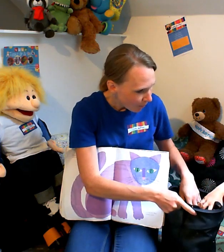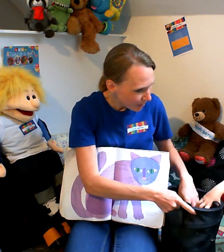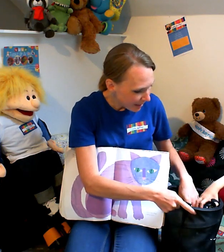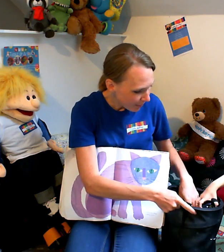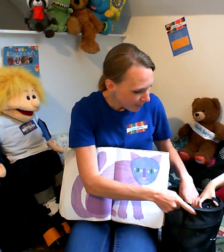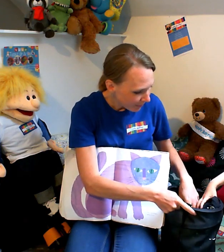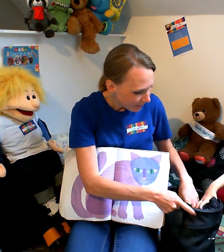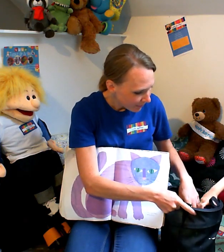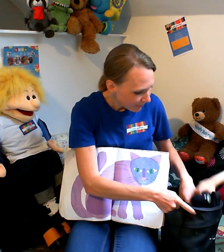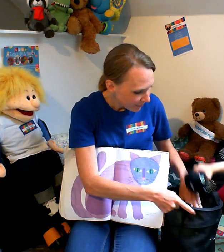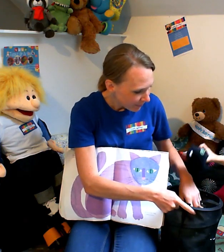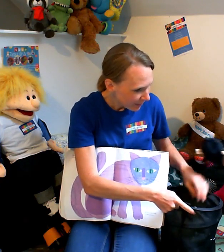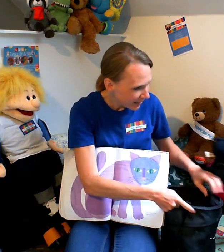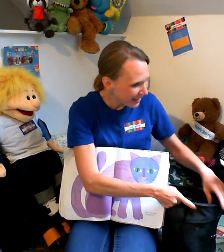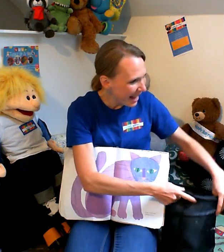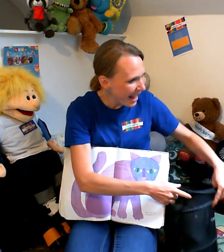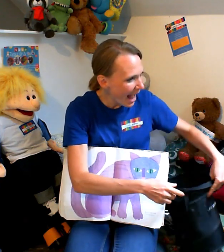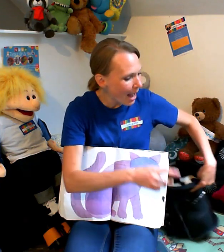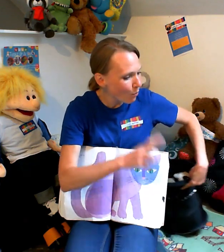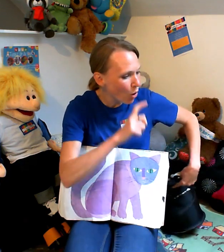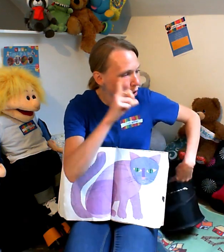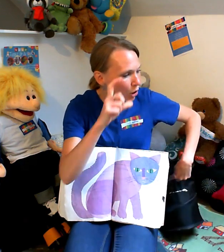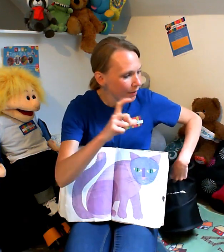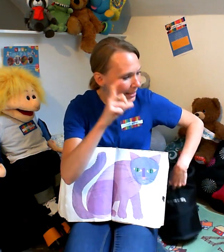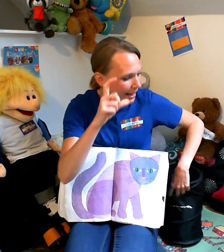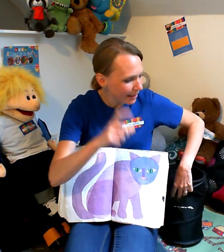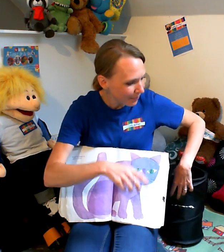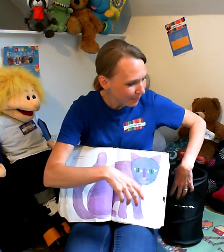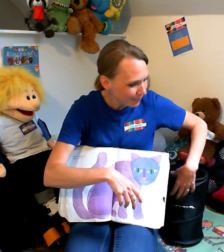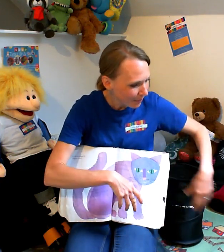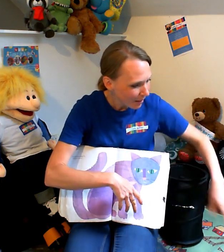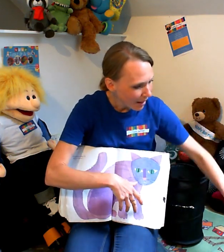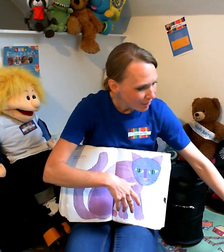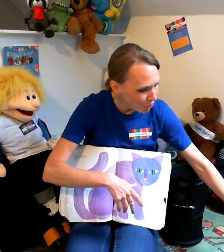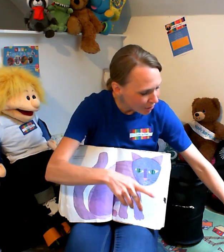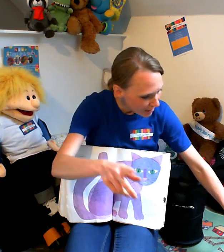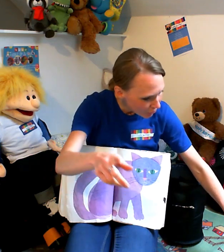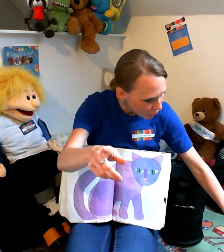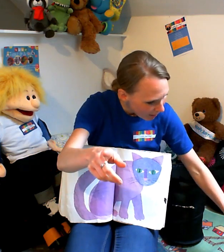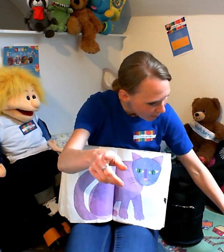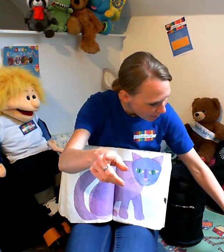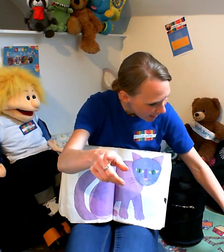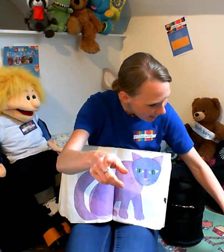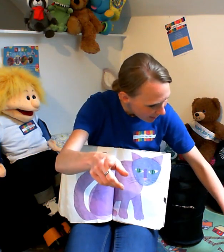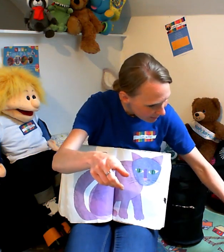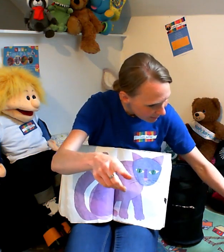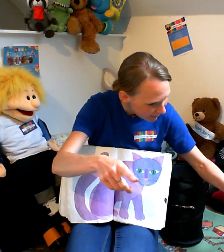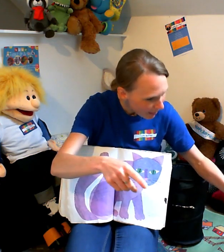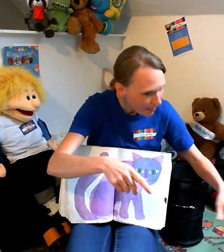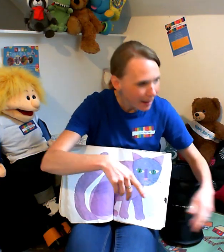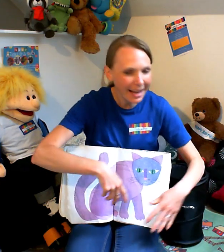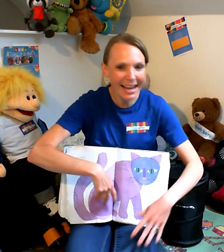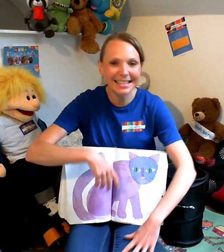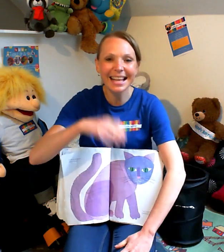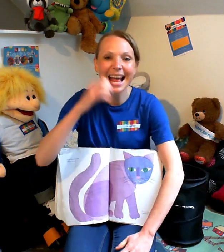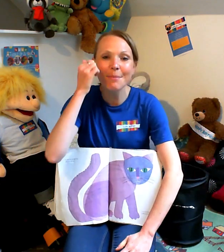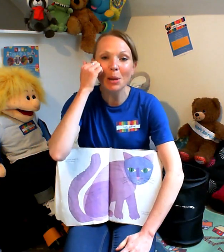What's that one? A cat. Yeah, and what colour is he? Black. No, you need to show everybody, Harris. It's a